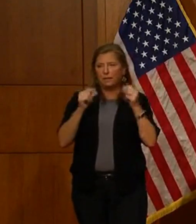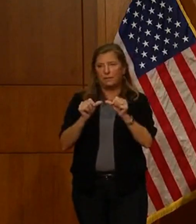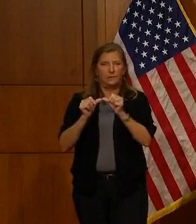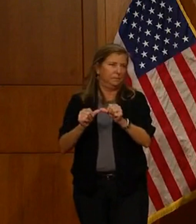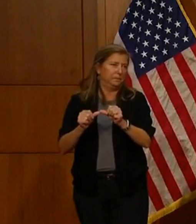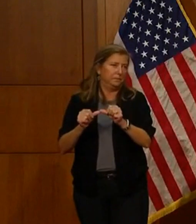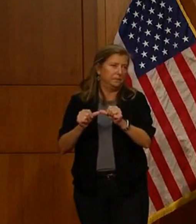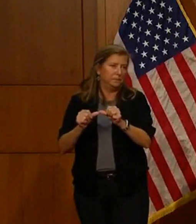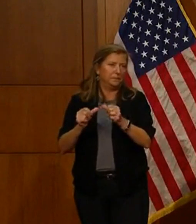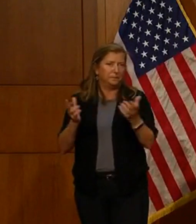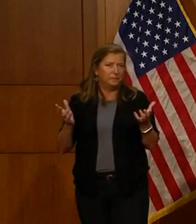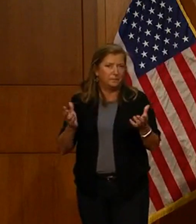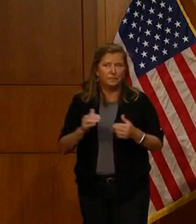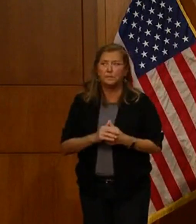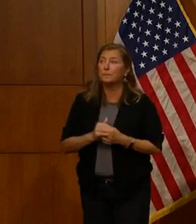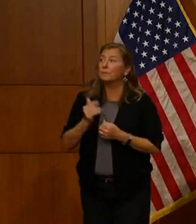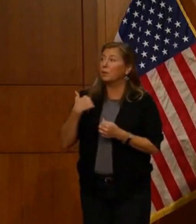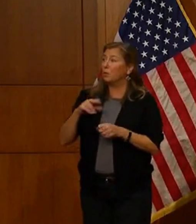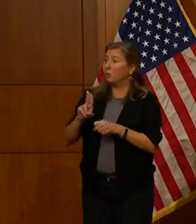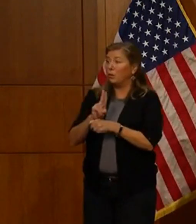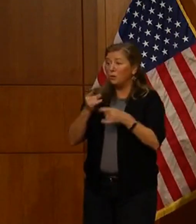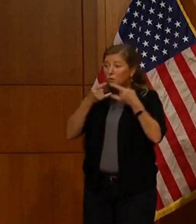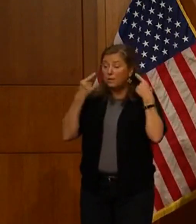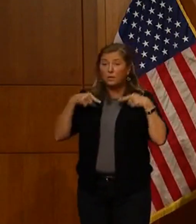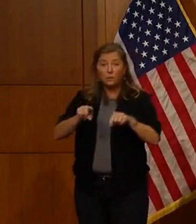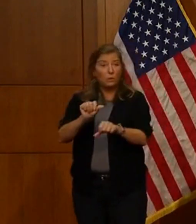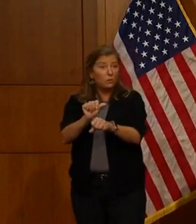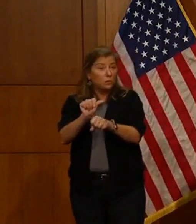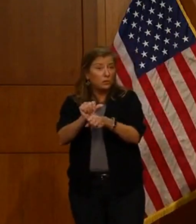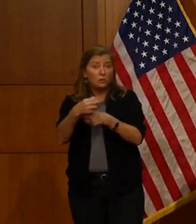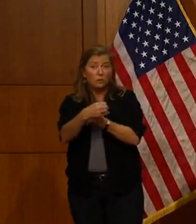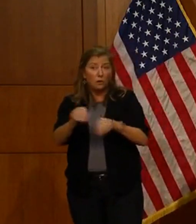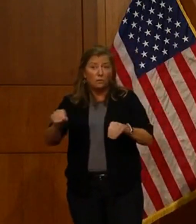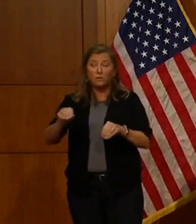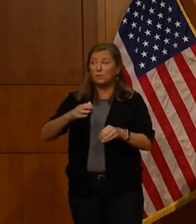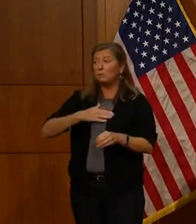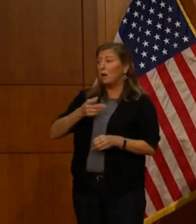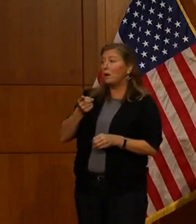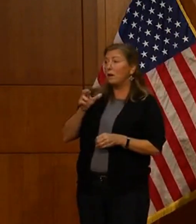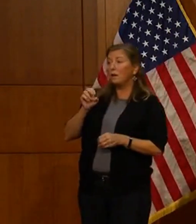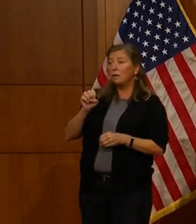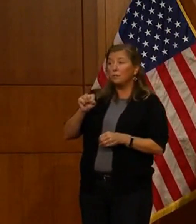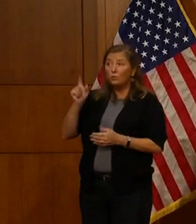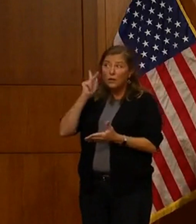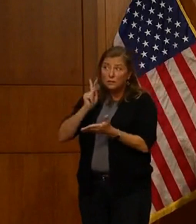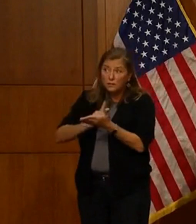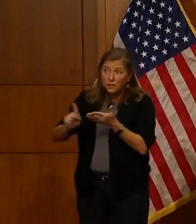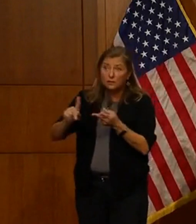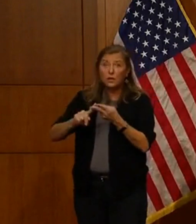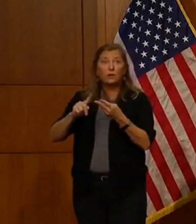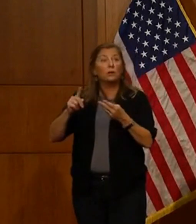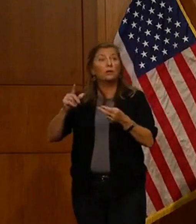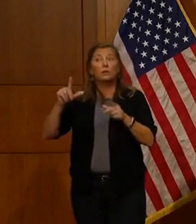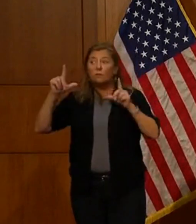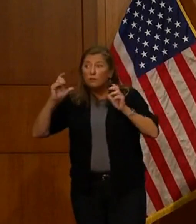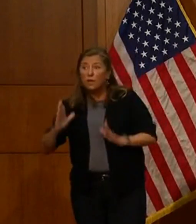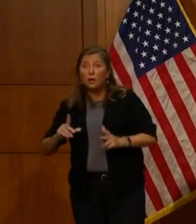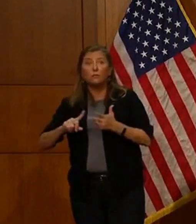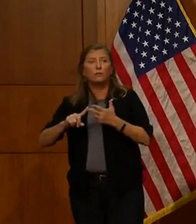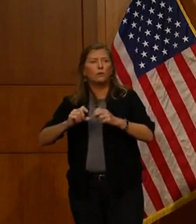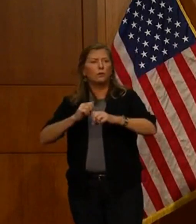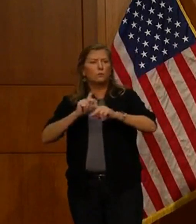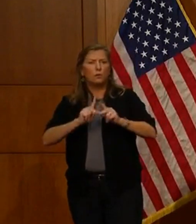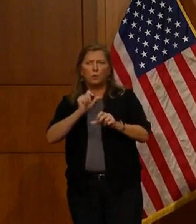masks. We wear our mask in the office. My press secretary and official photographer and security